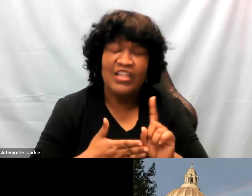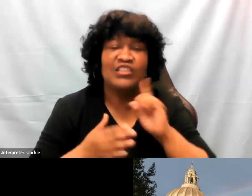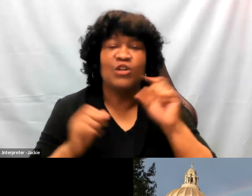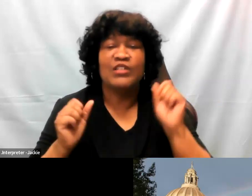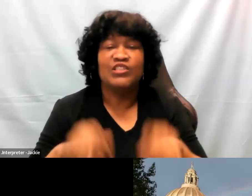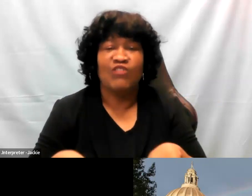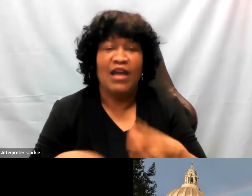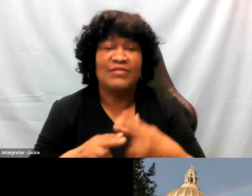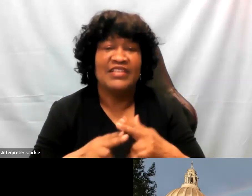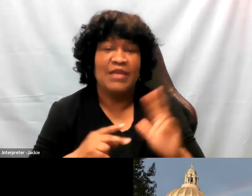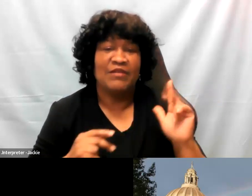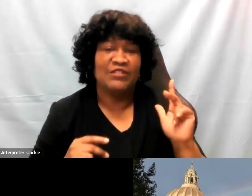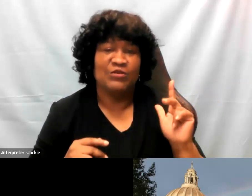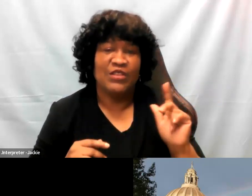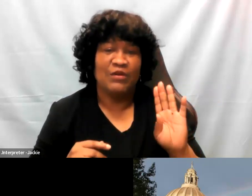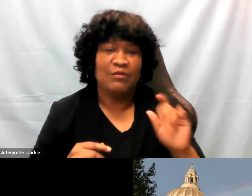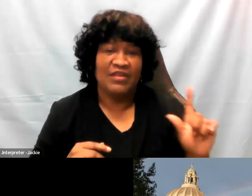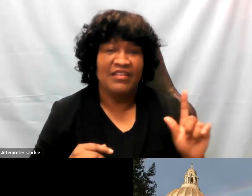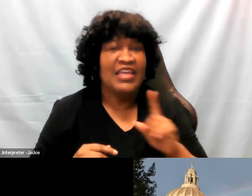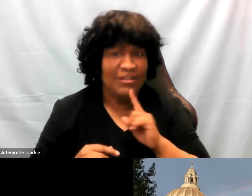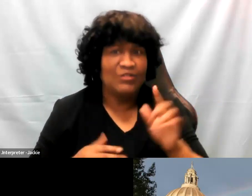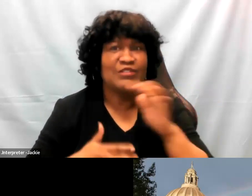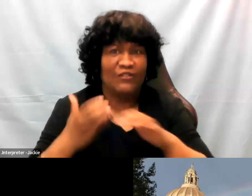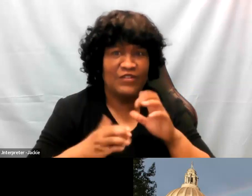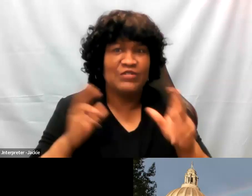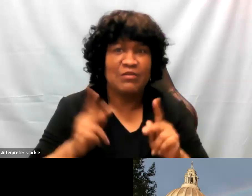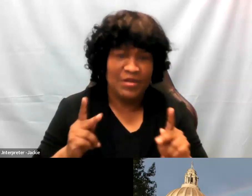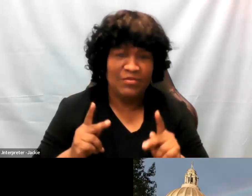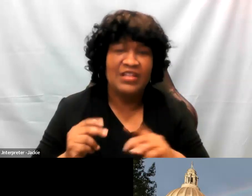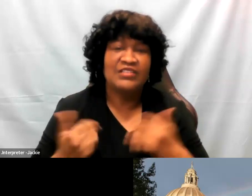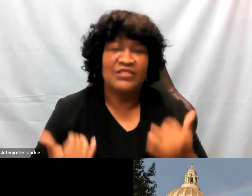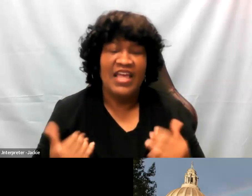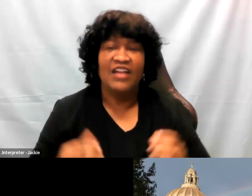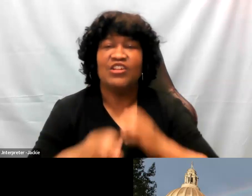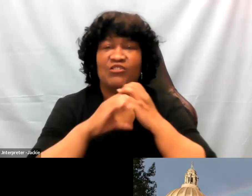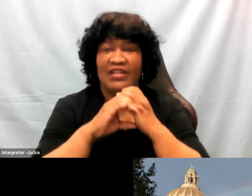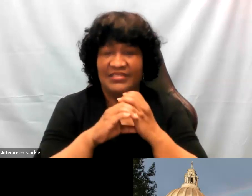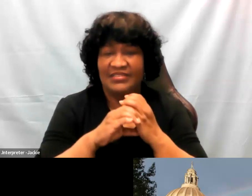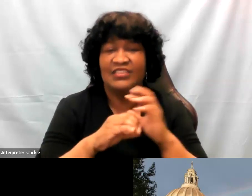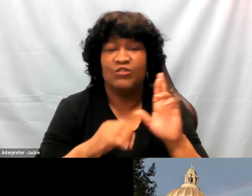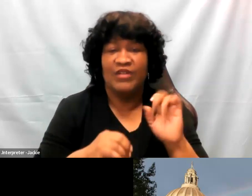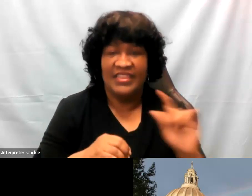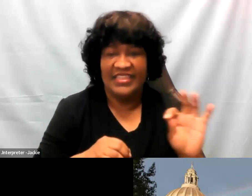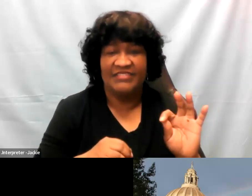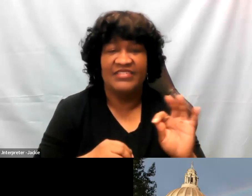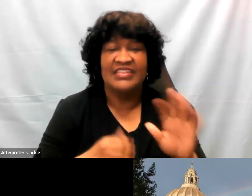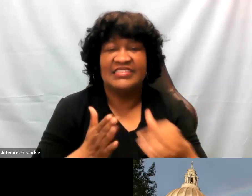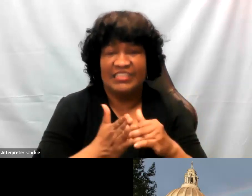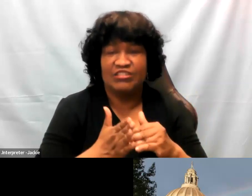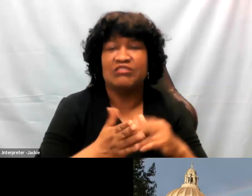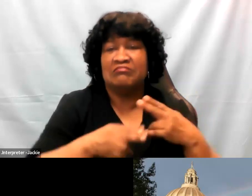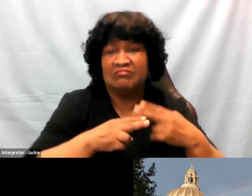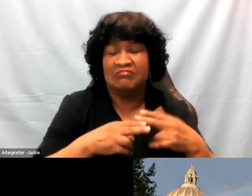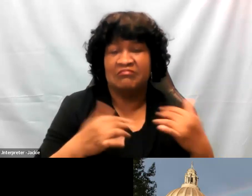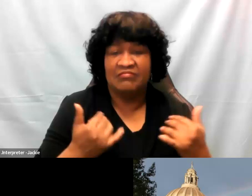23 in the name of the bill because it truly was confusing people. So the crisis relief centers, as we're calling them now,